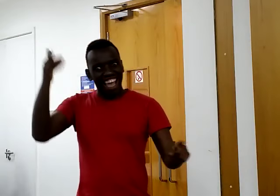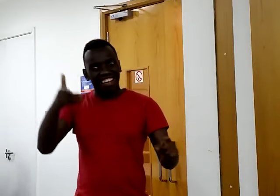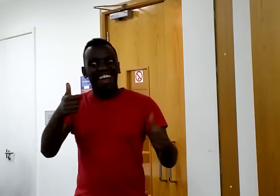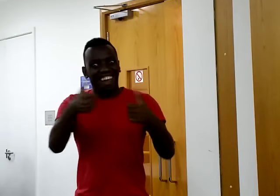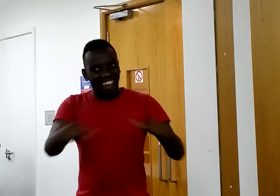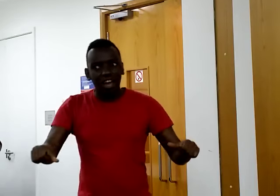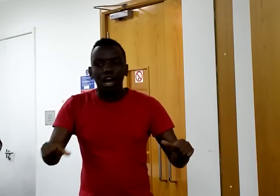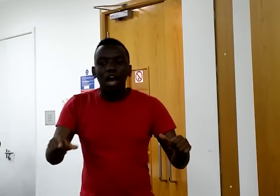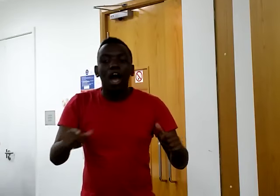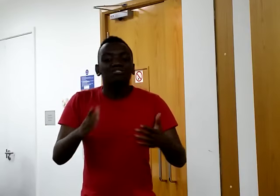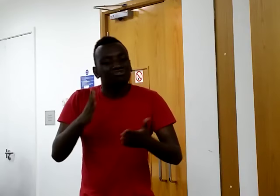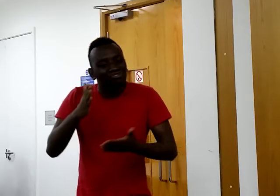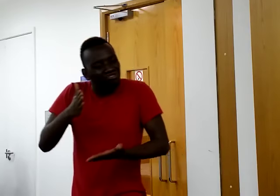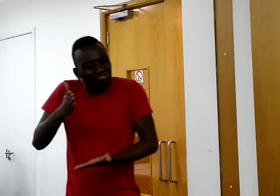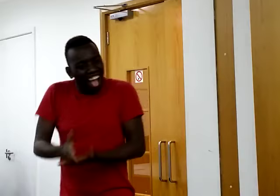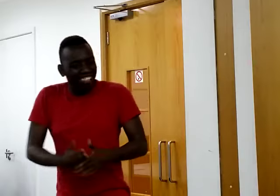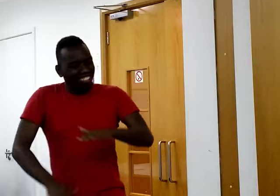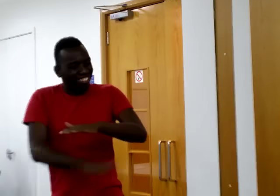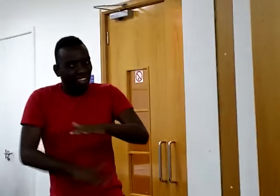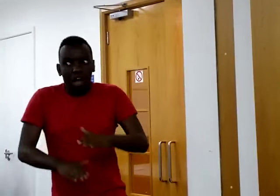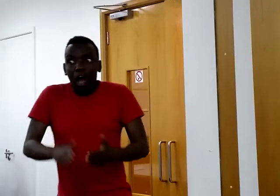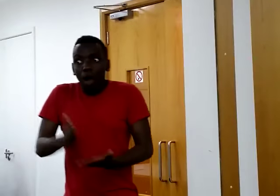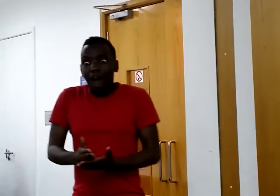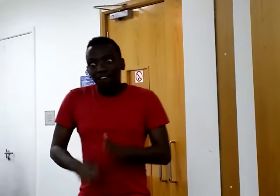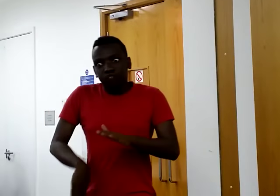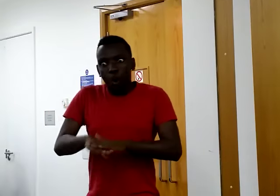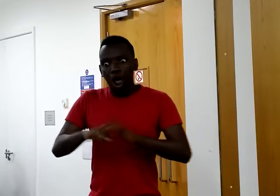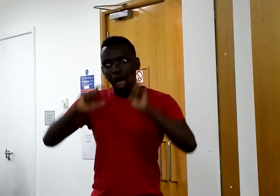When BSL was first recognised back in